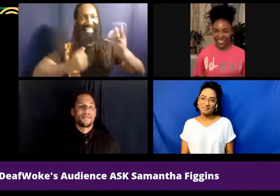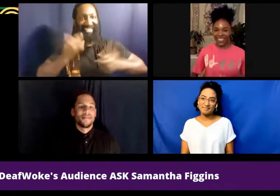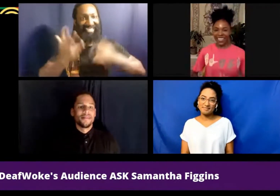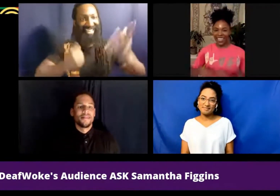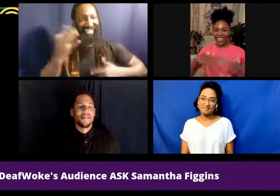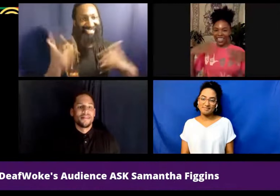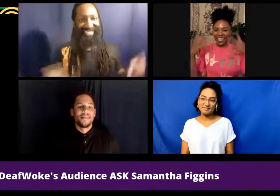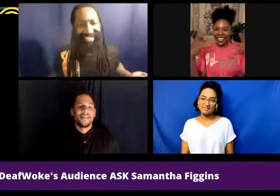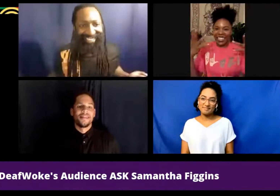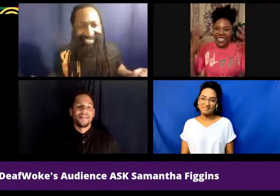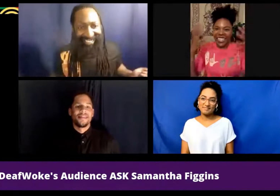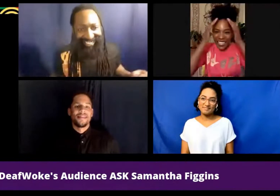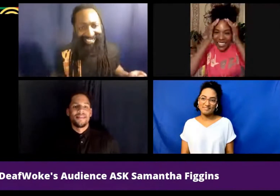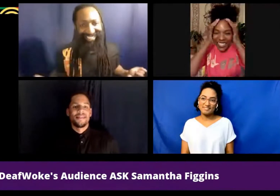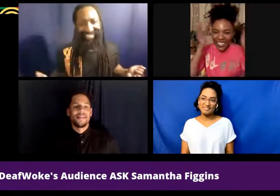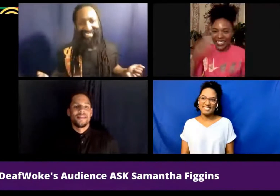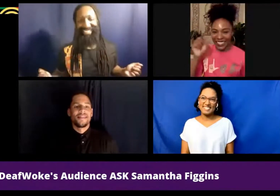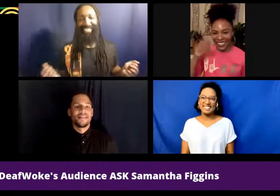Signing.